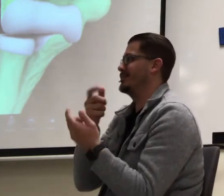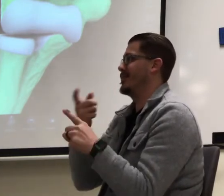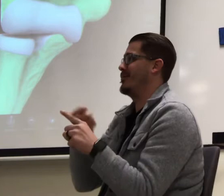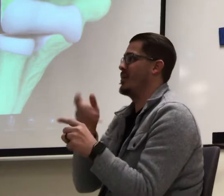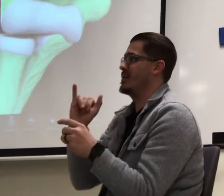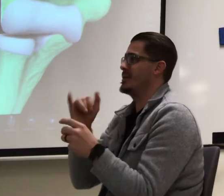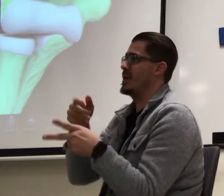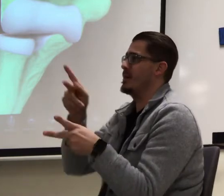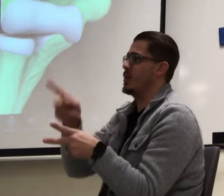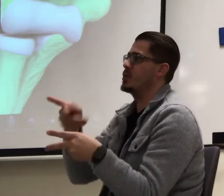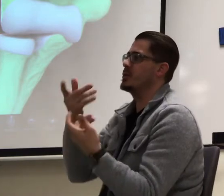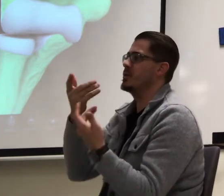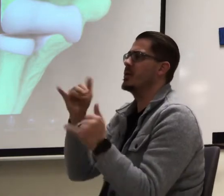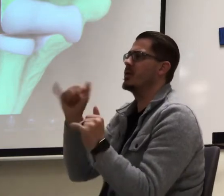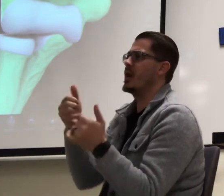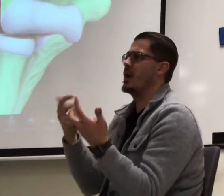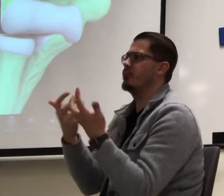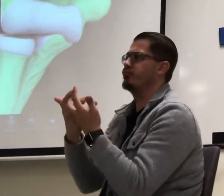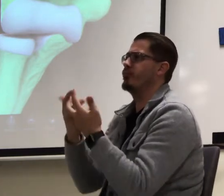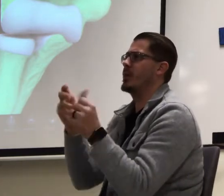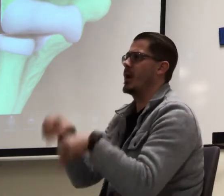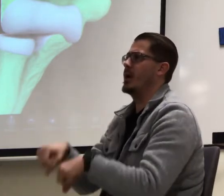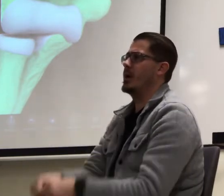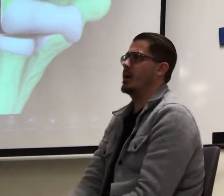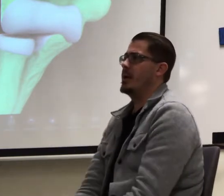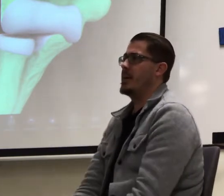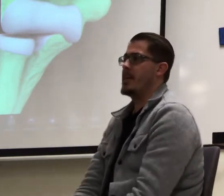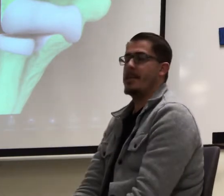can still put them together.